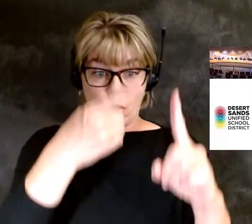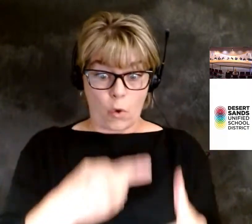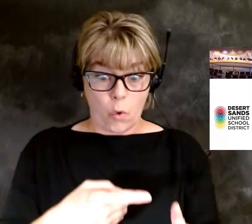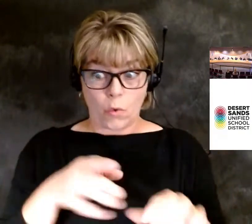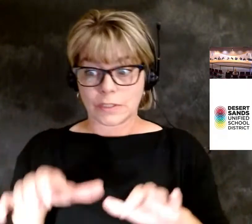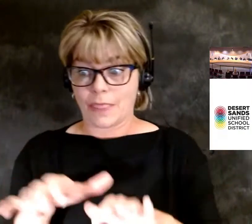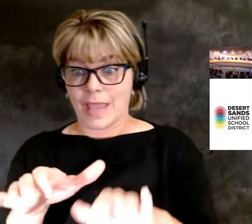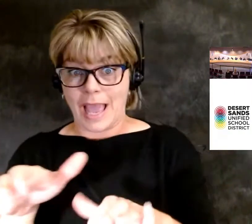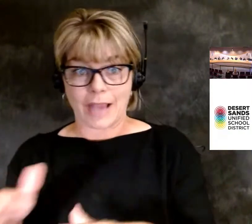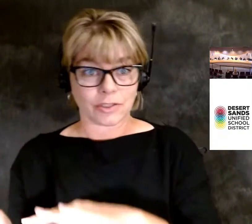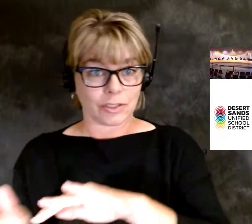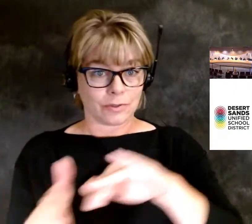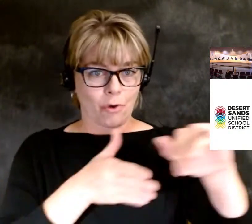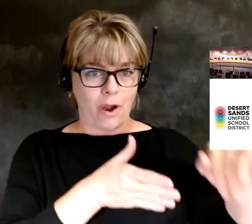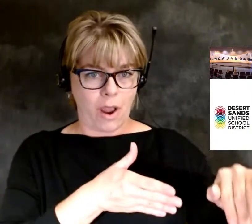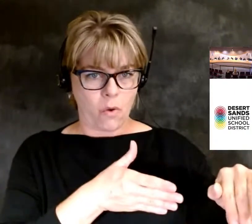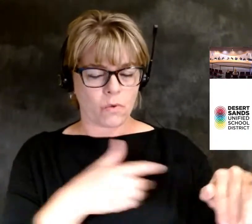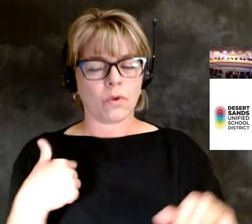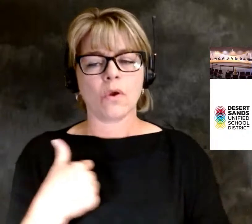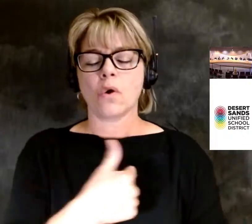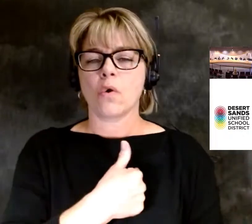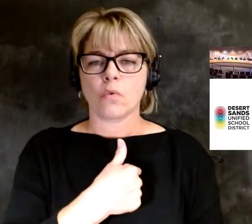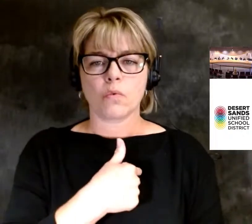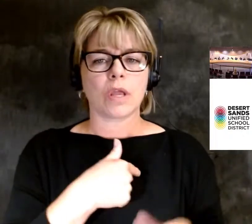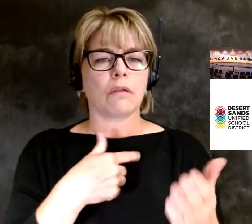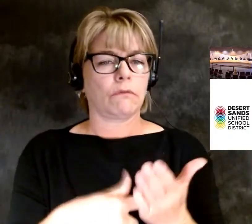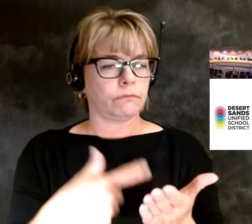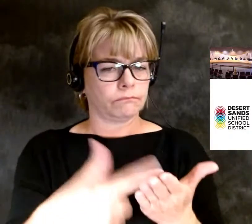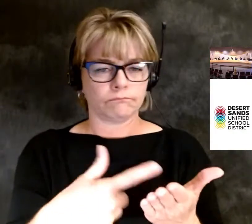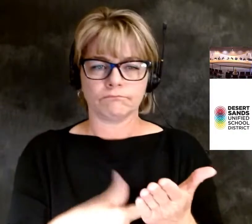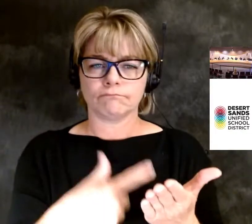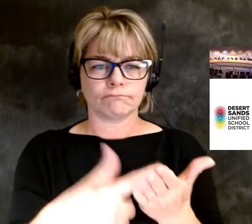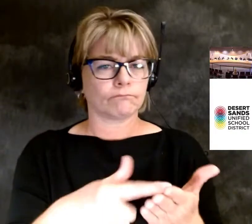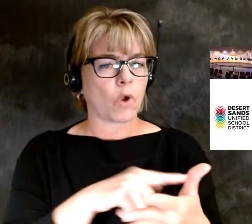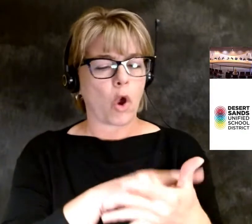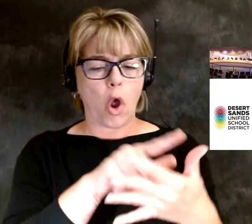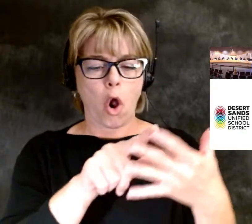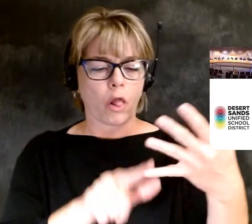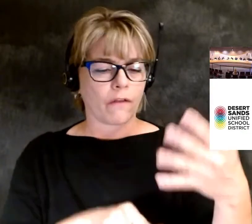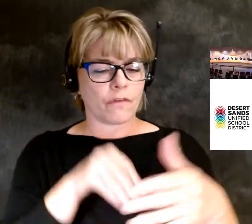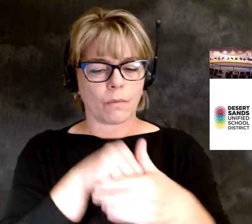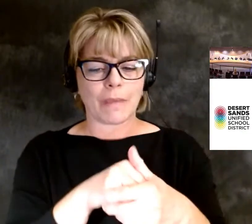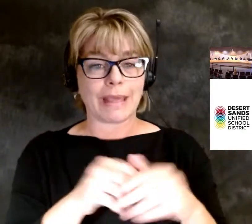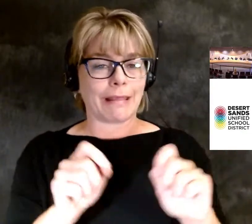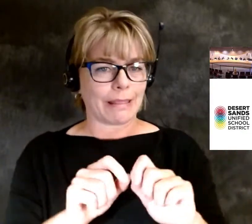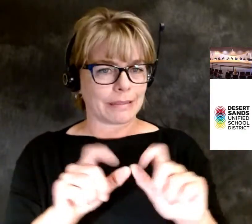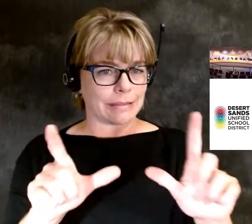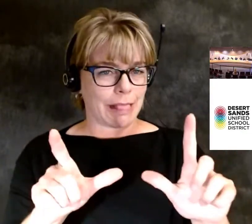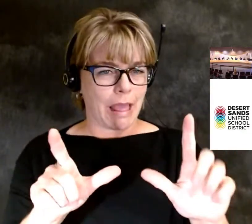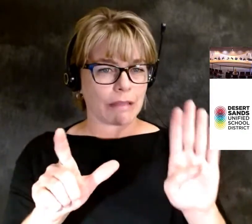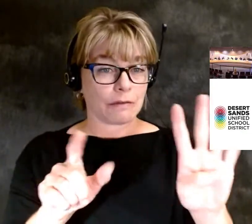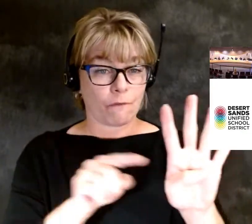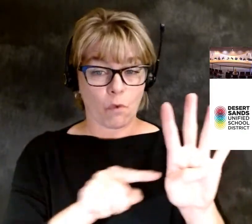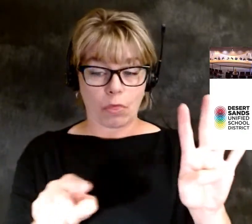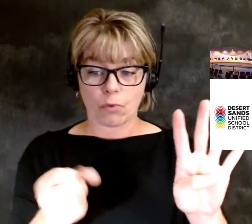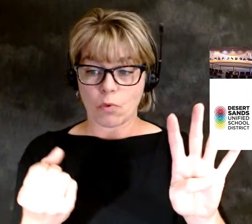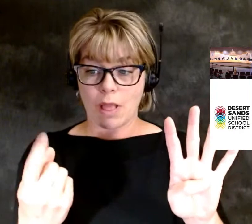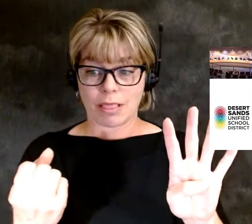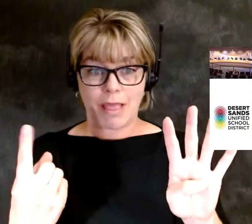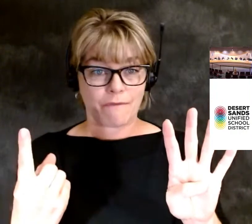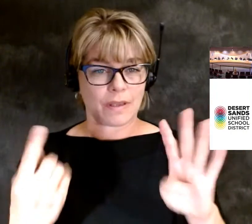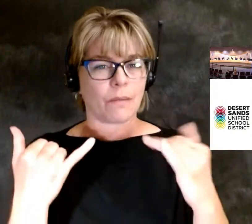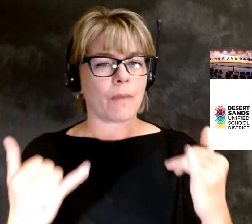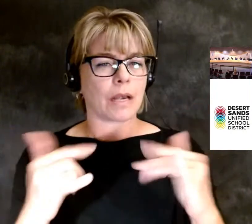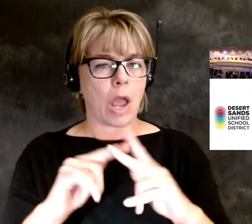way, we've covered all of them in the slides 4 through 11, but now we're gonna take a look at from top to